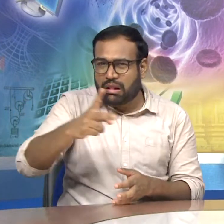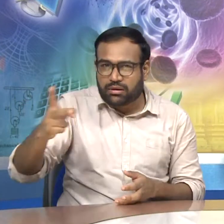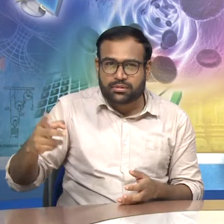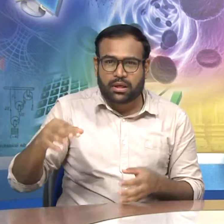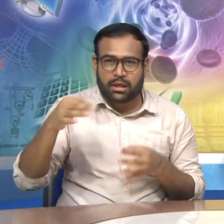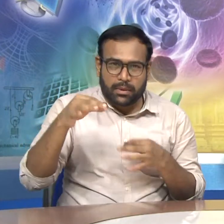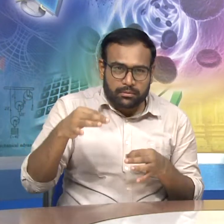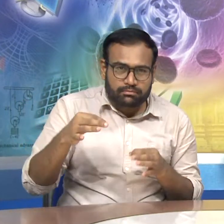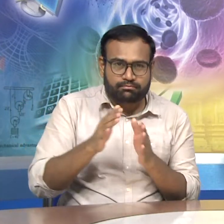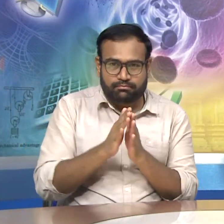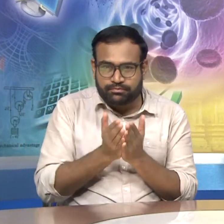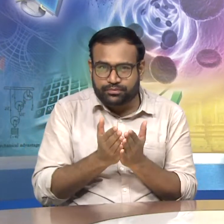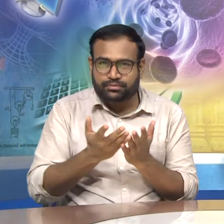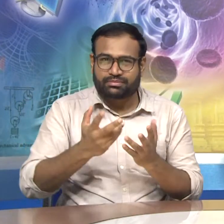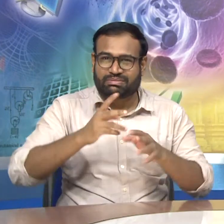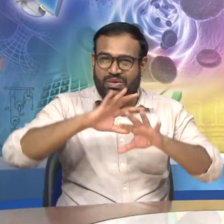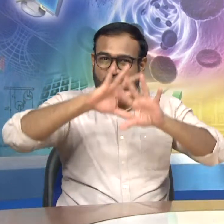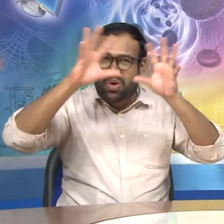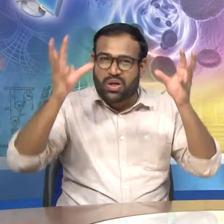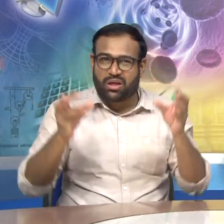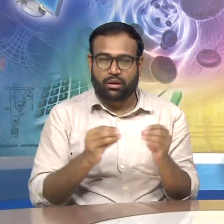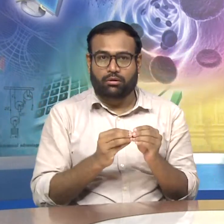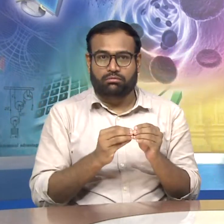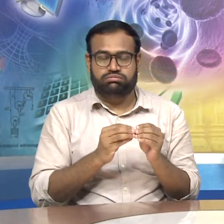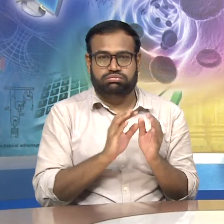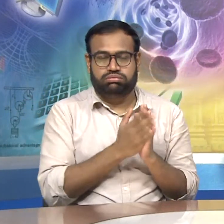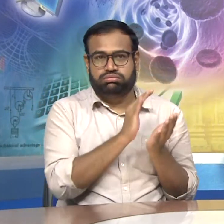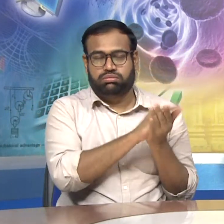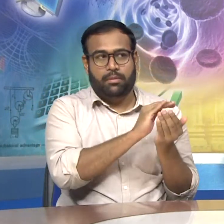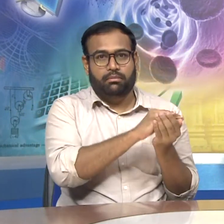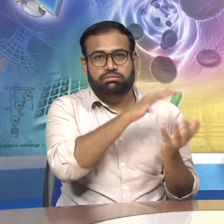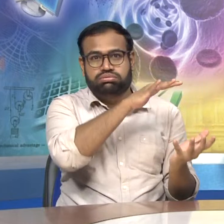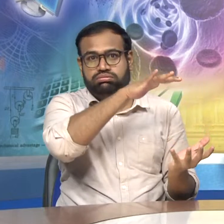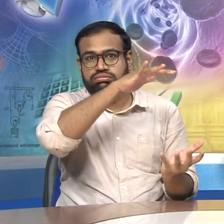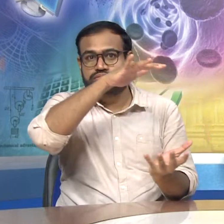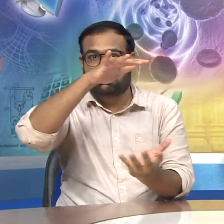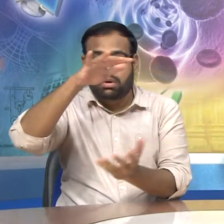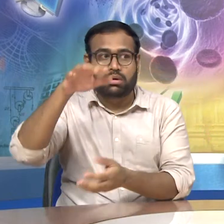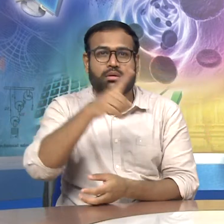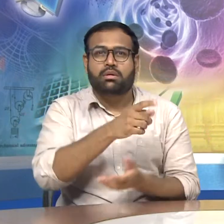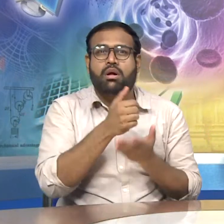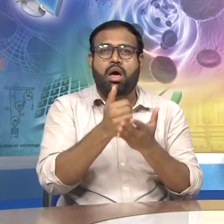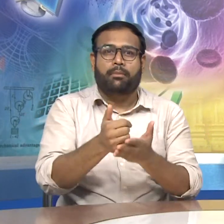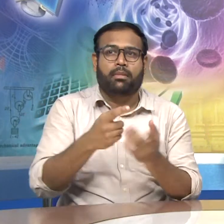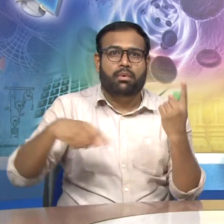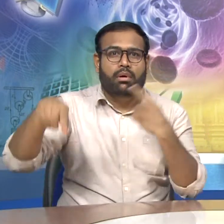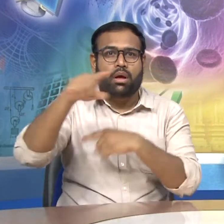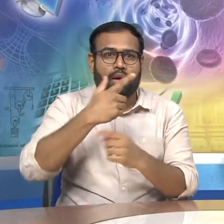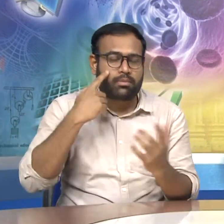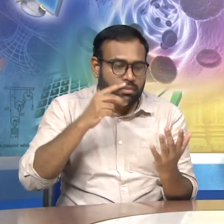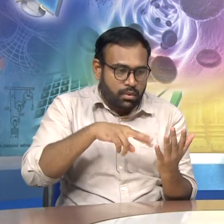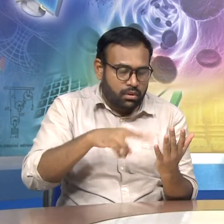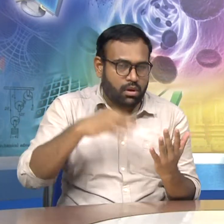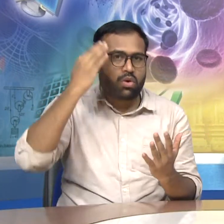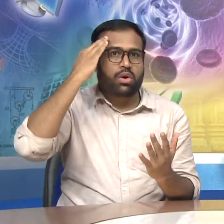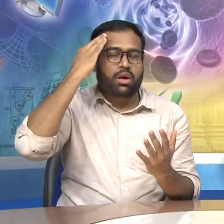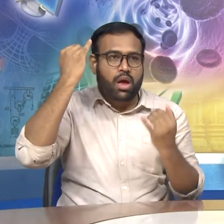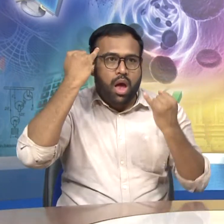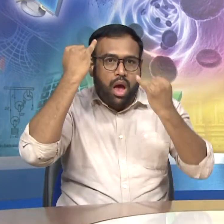knowledge and experience to be passed from one generation to other generation.